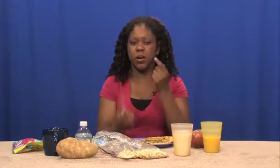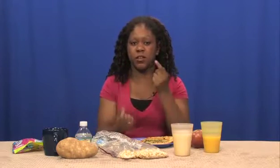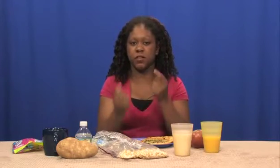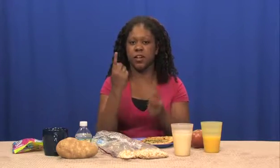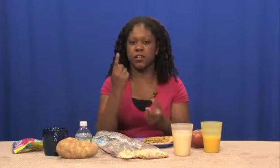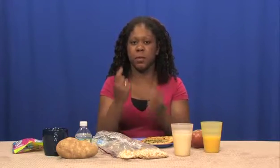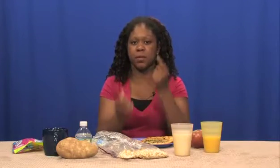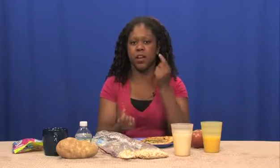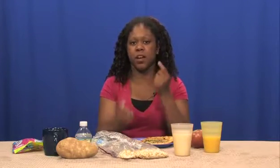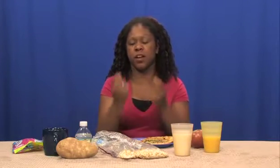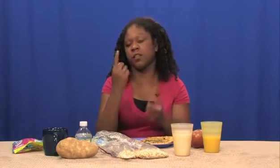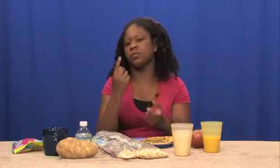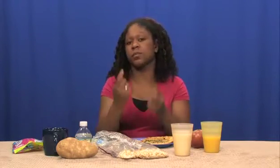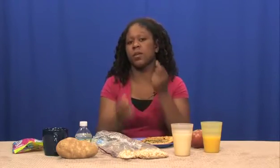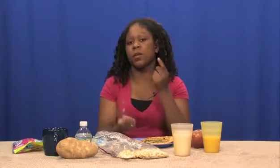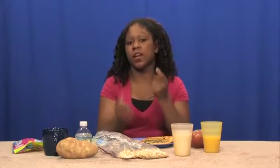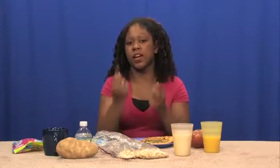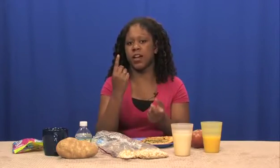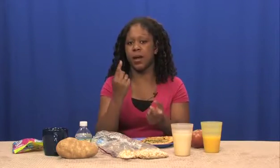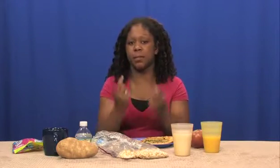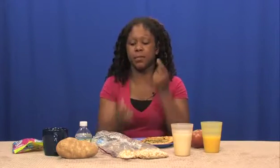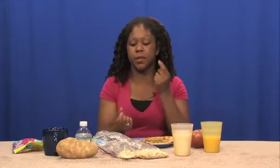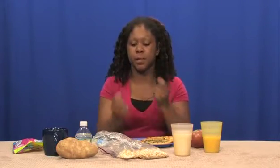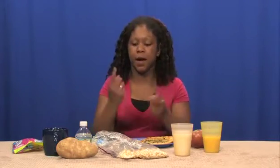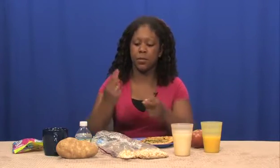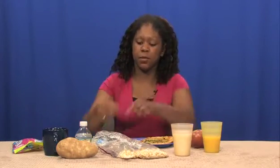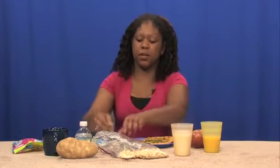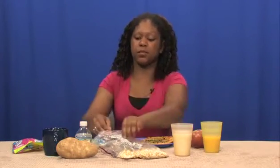pointer fingers up in the air, one at a time. Popcorn.